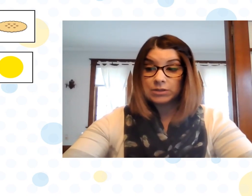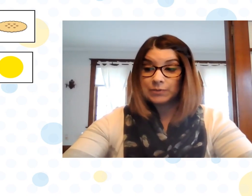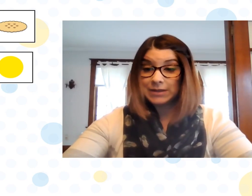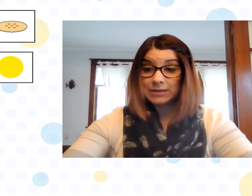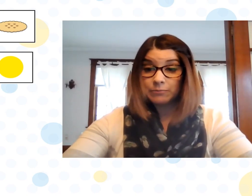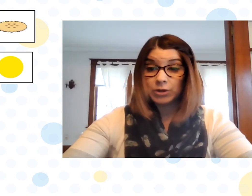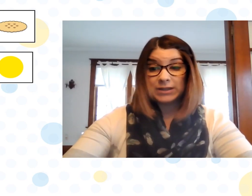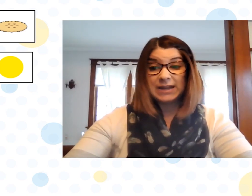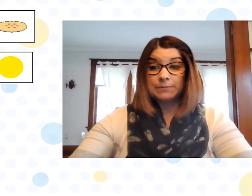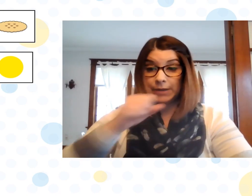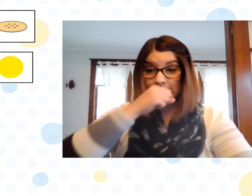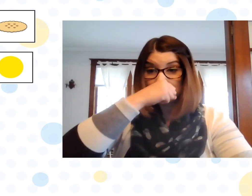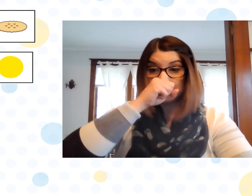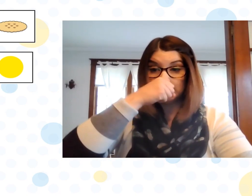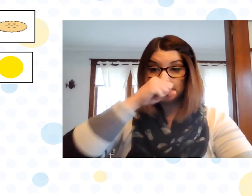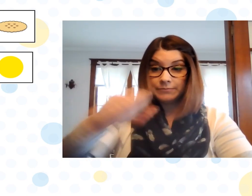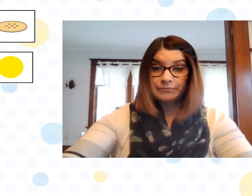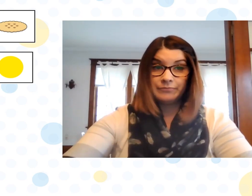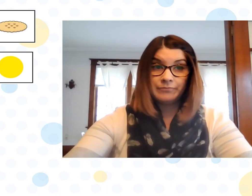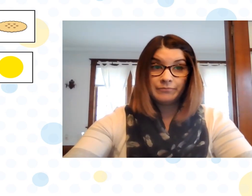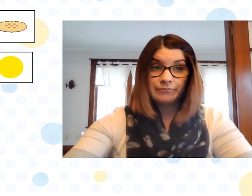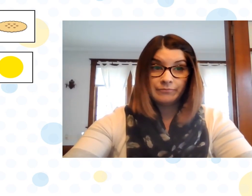words within the book, like pig.